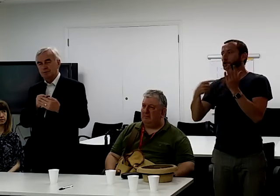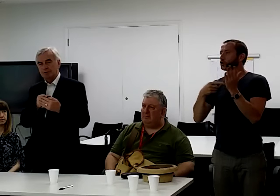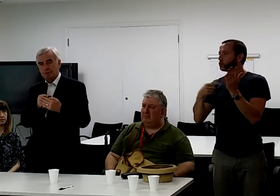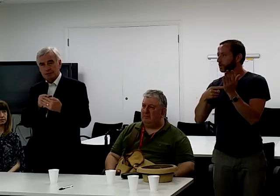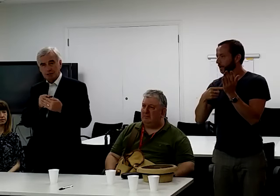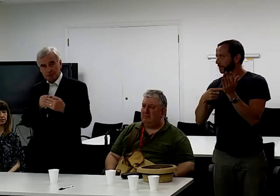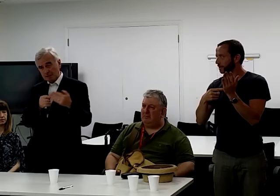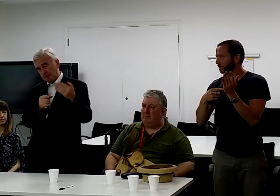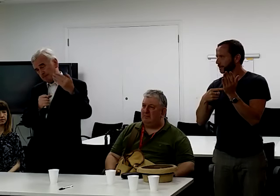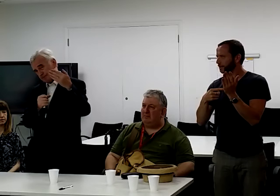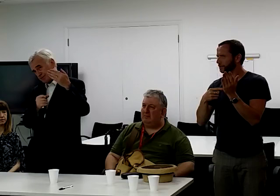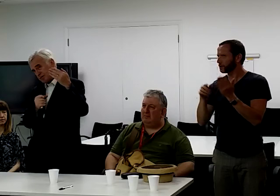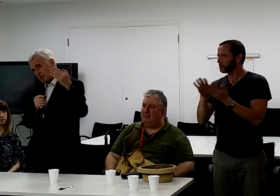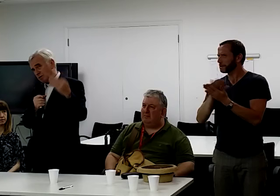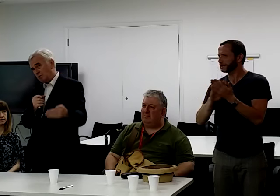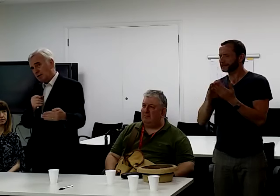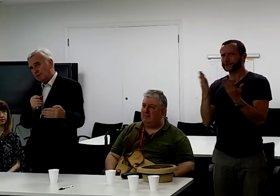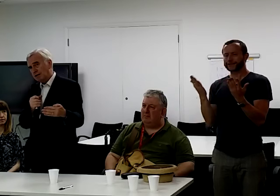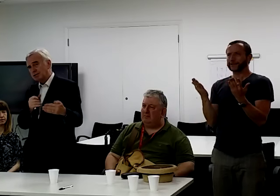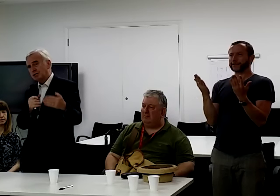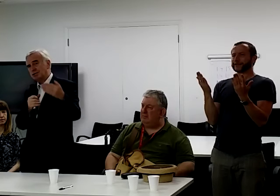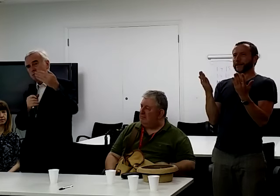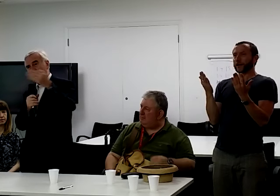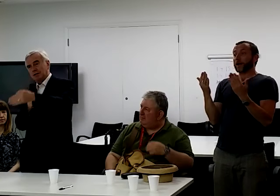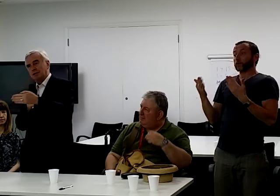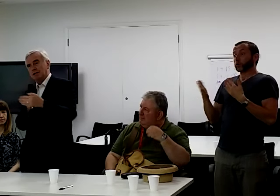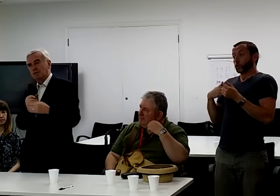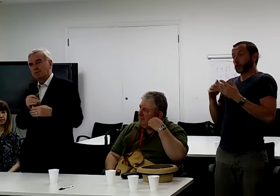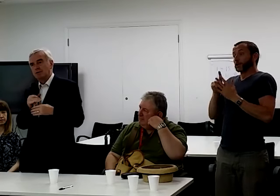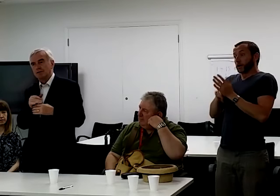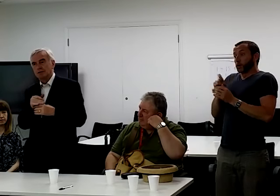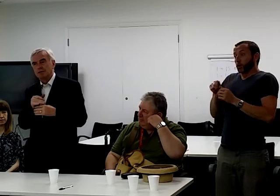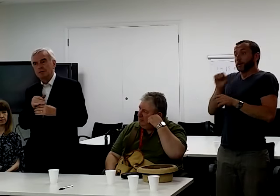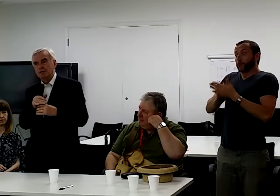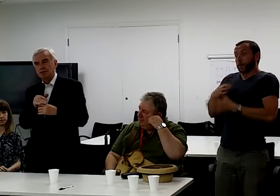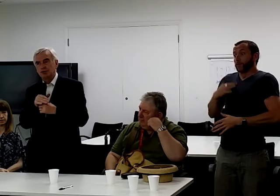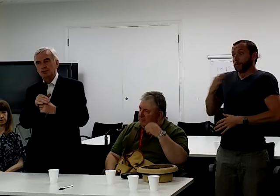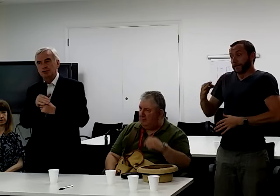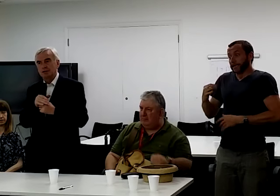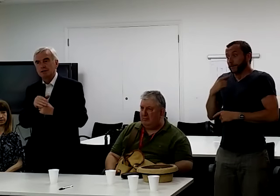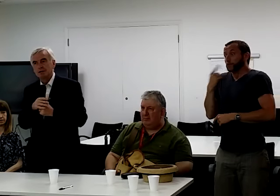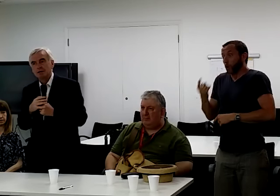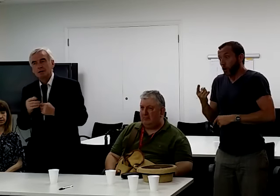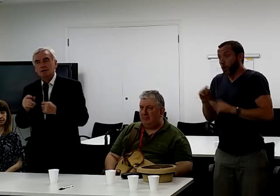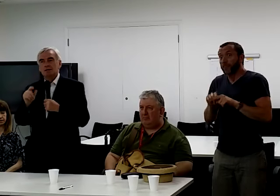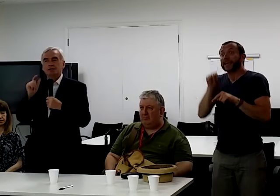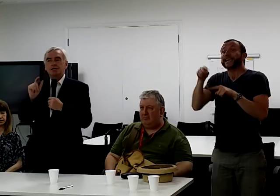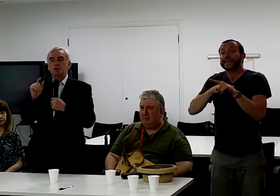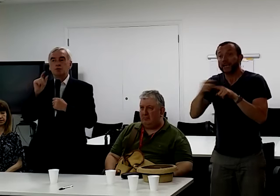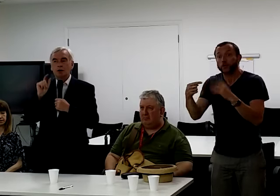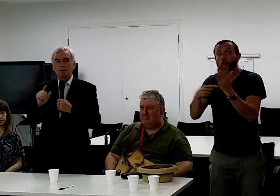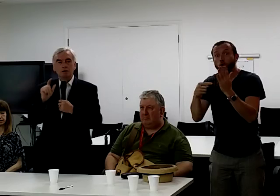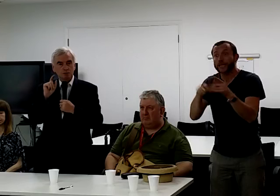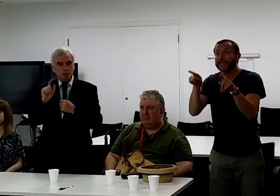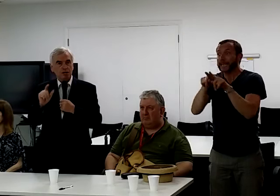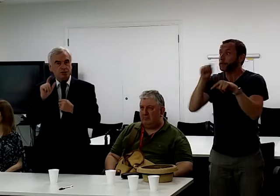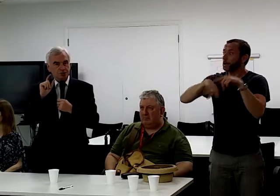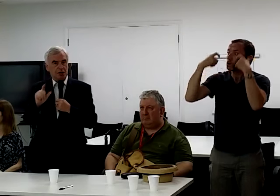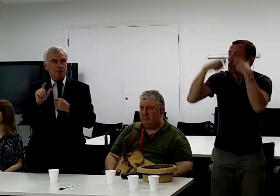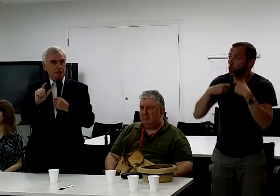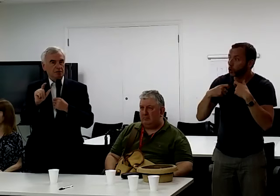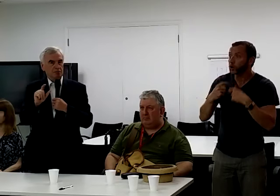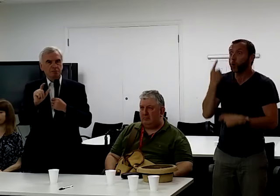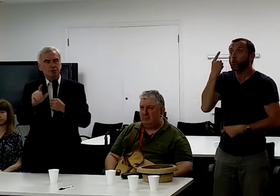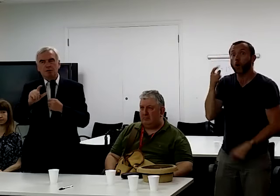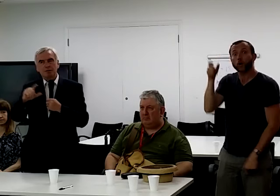sure Jeremy's properly represented. We'll have that decision tomorrow, then the full hearing will be next Tuesday. This is one